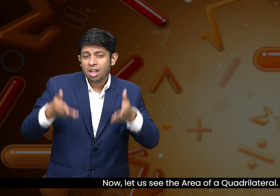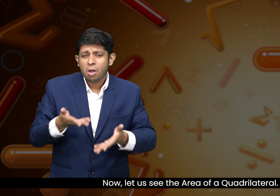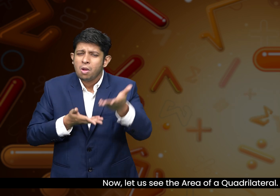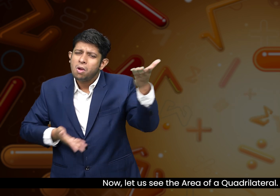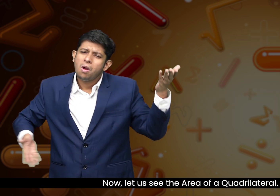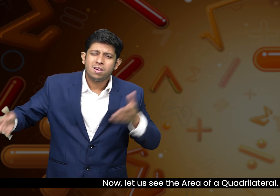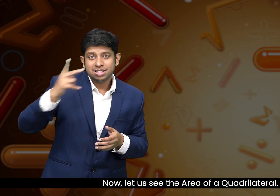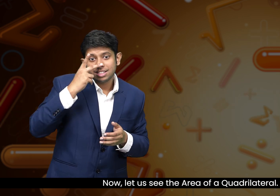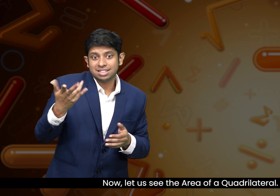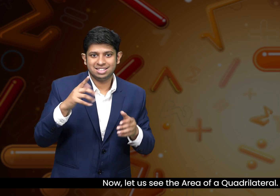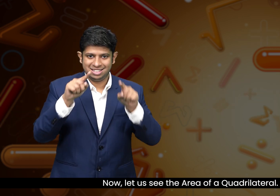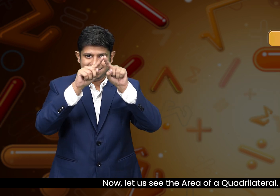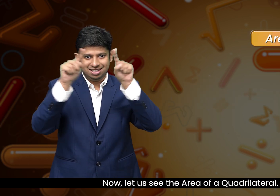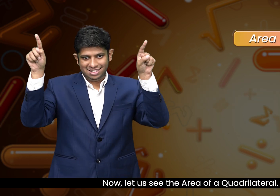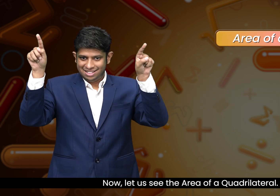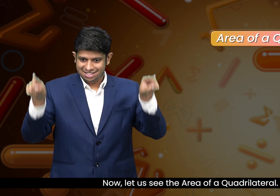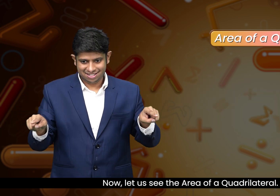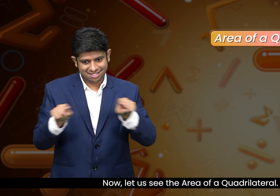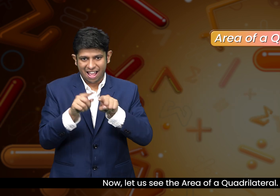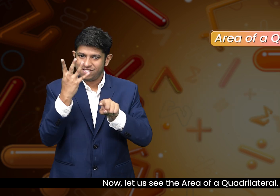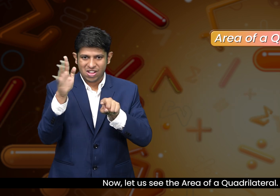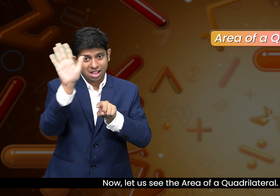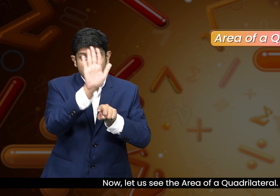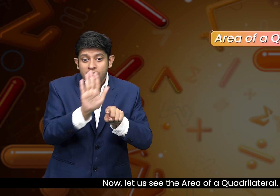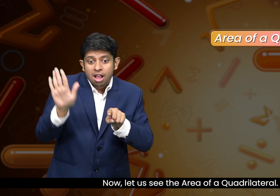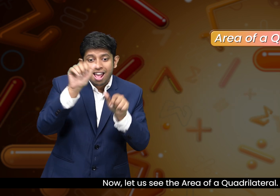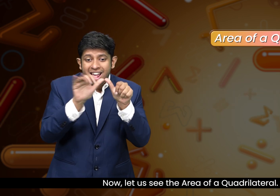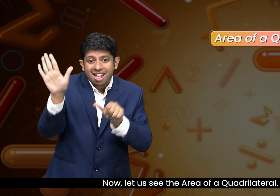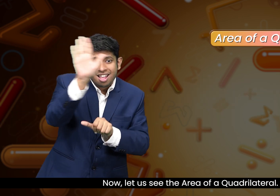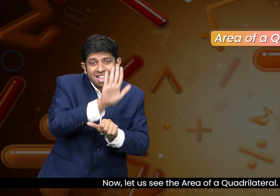Now, let us see the area of quadrilateral.